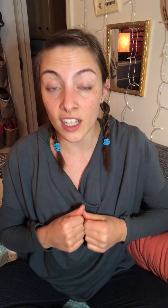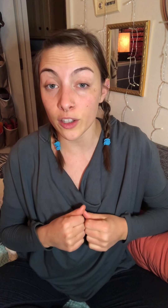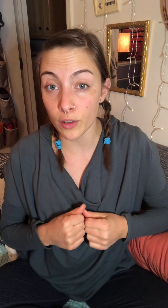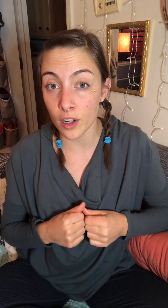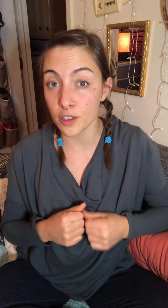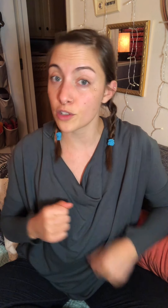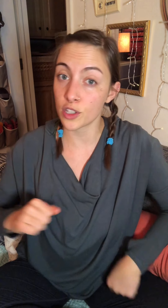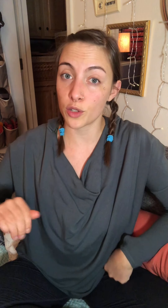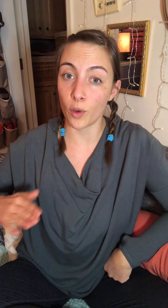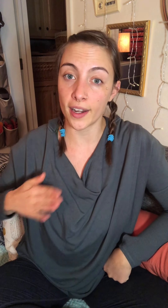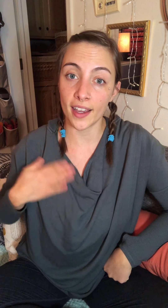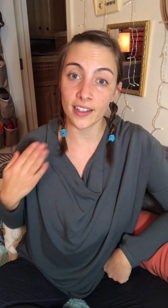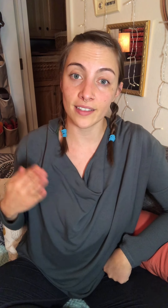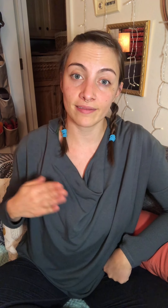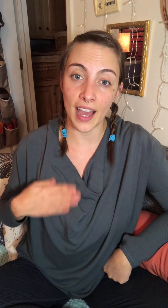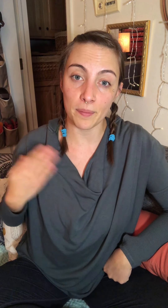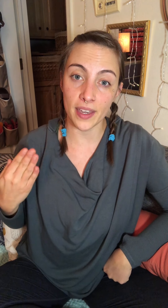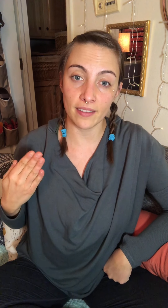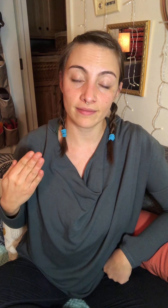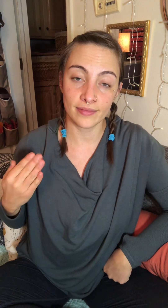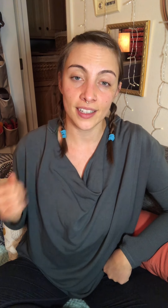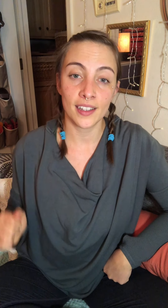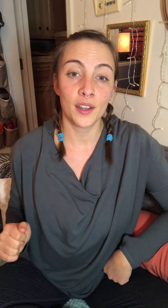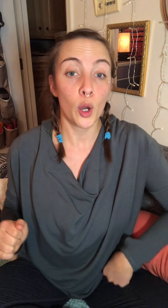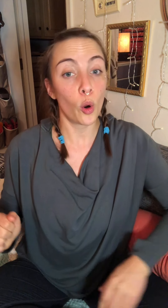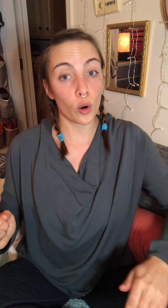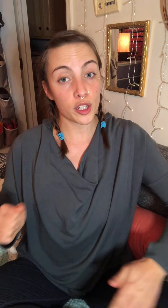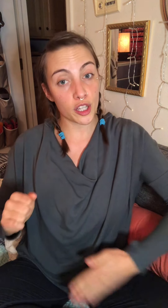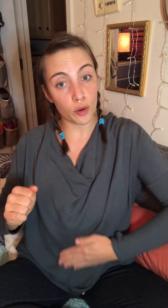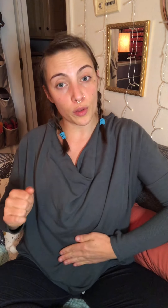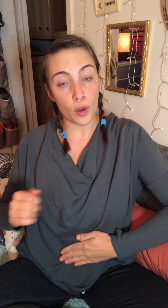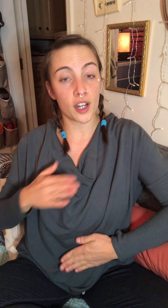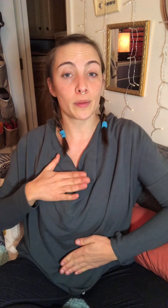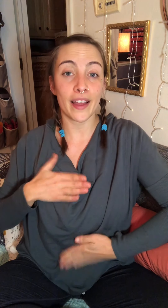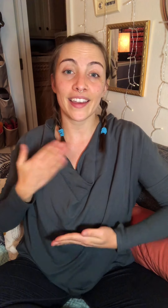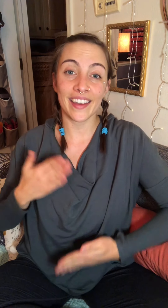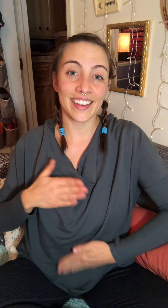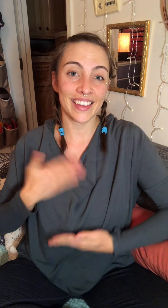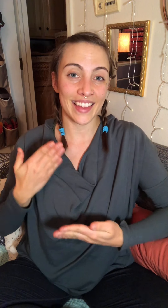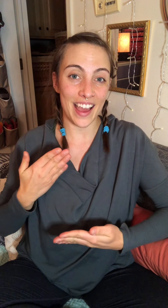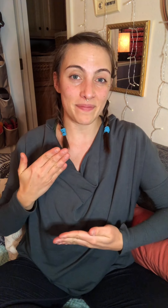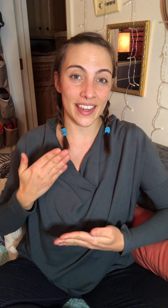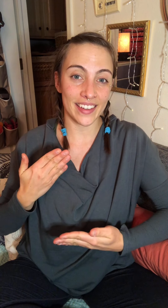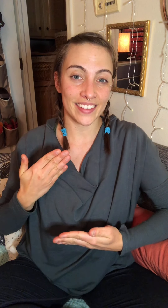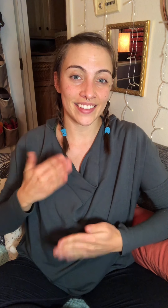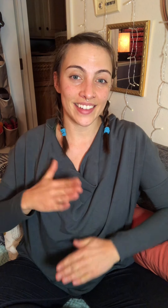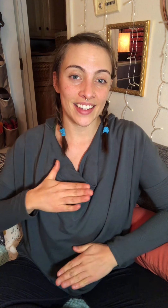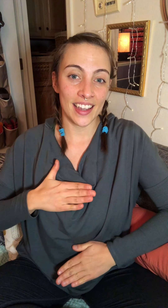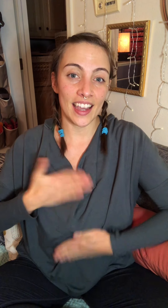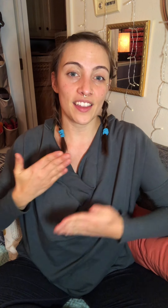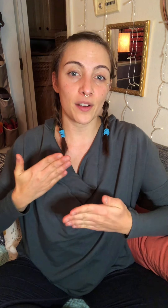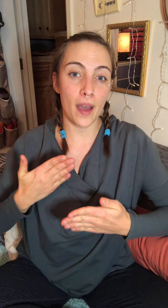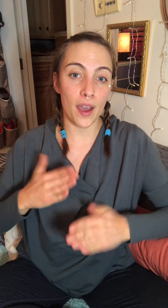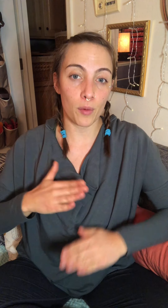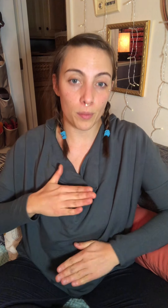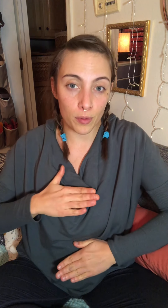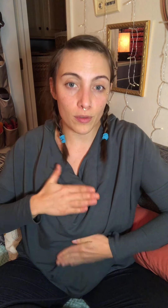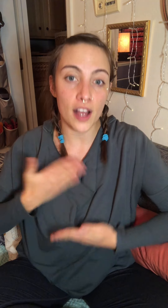You can also just do one hand, happy, or 2 with one on your belly, happy. Either way, we're